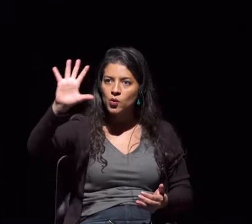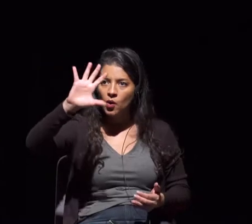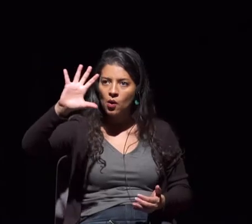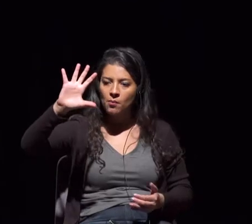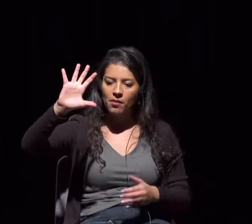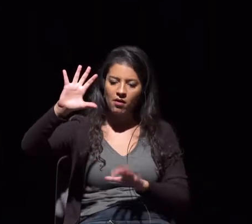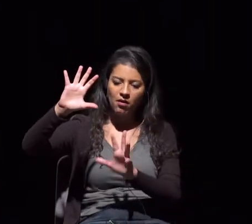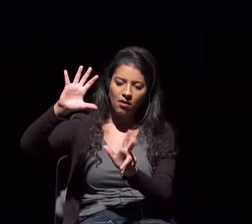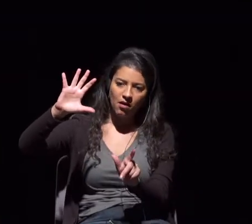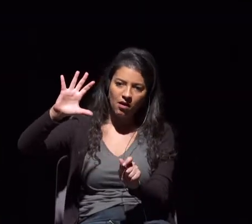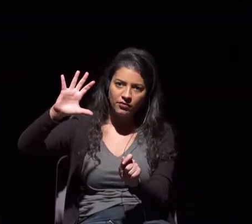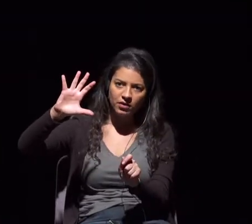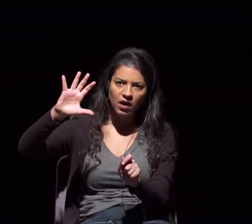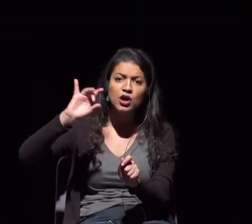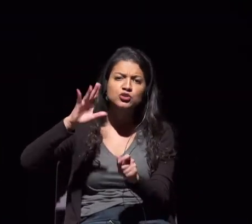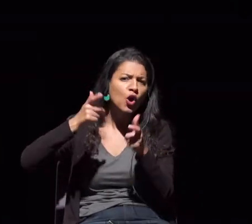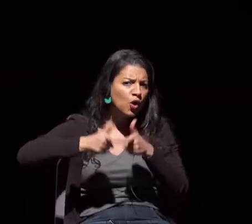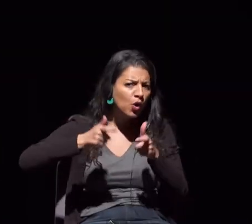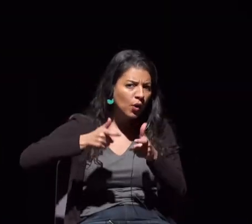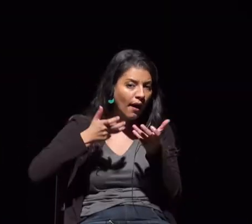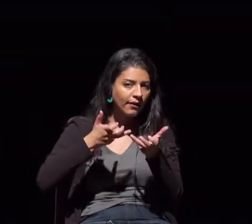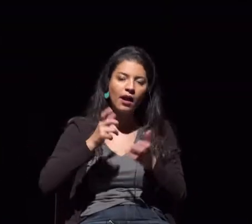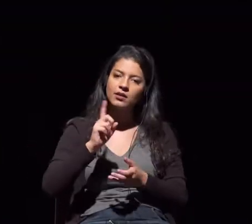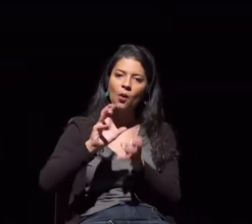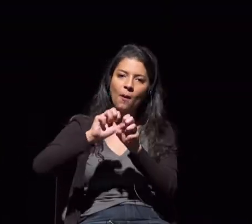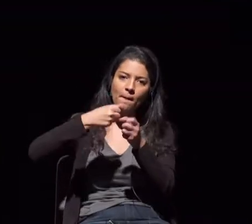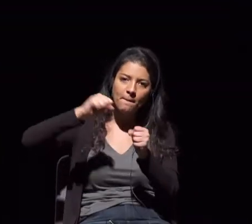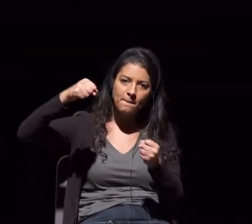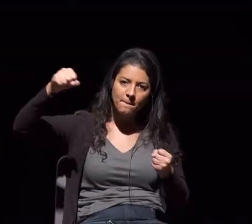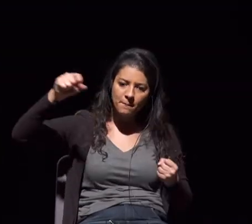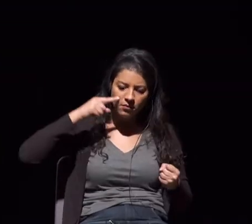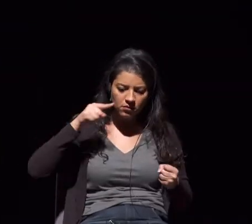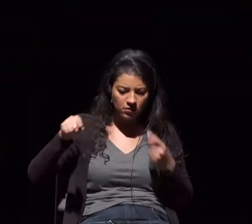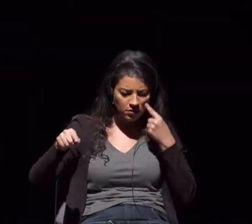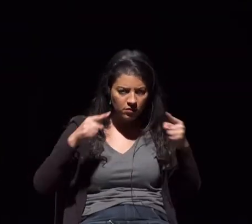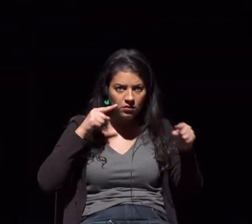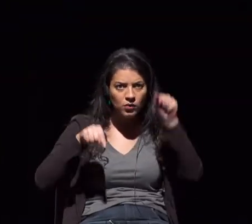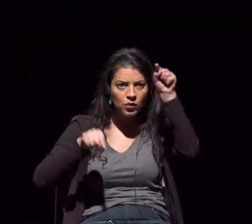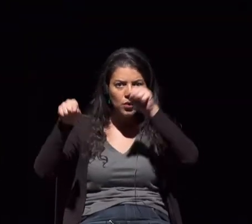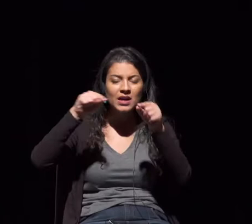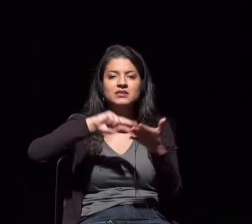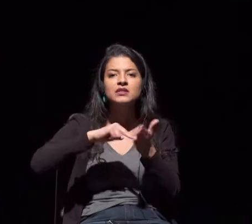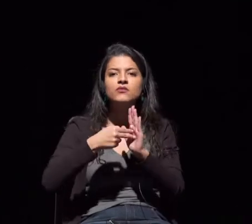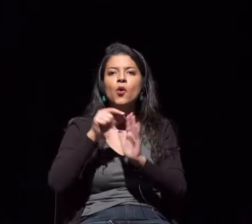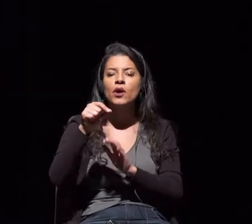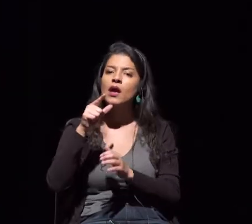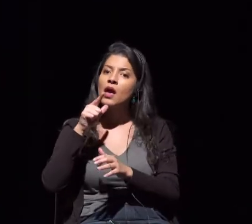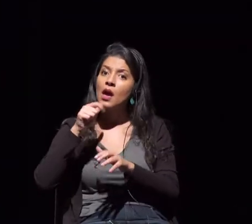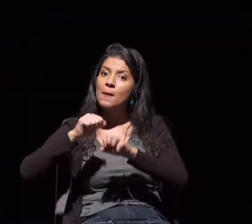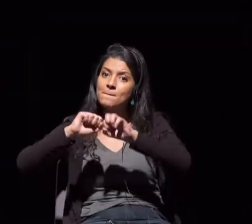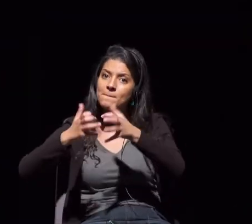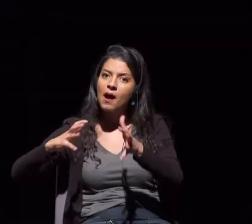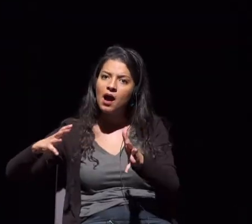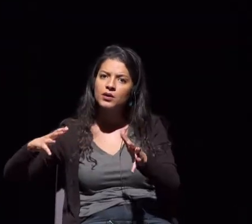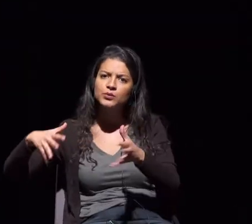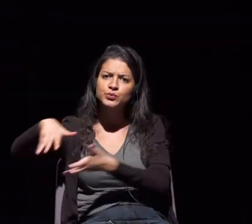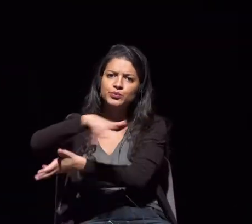the reading the maps, it's all about the currents, the flows, you know. And so she was interested in how